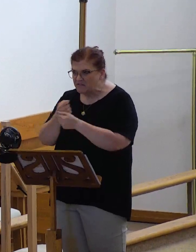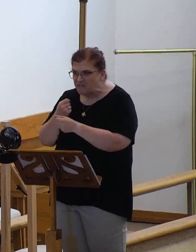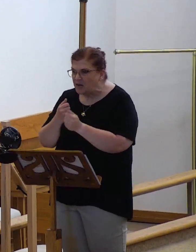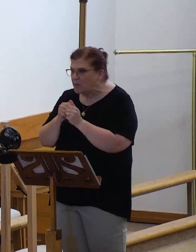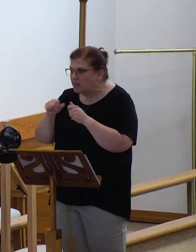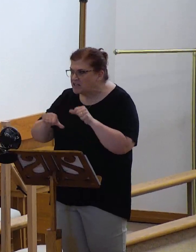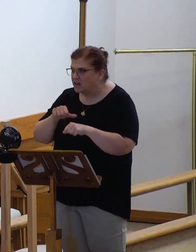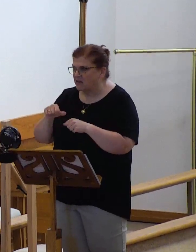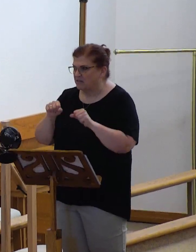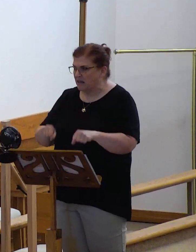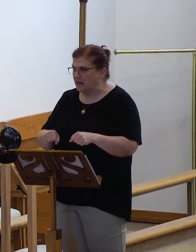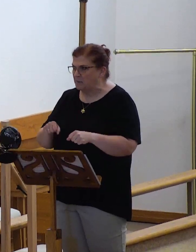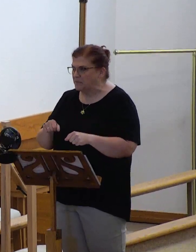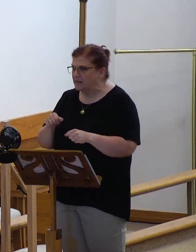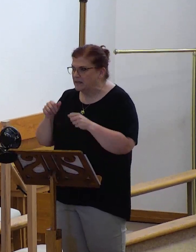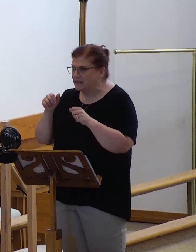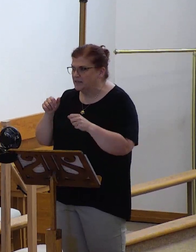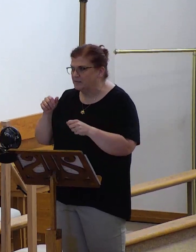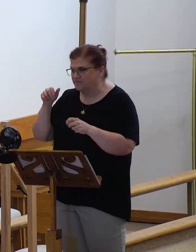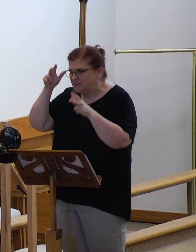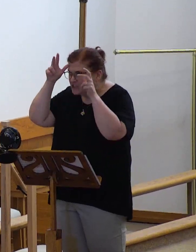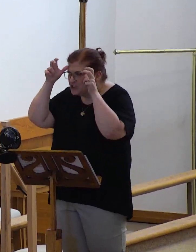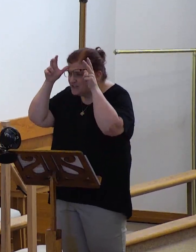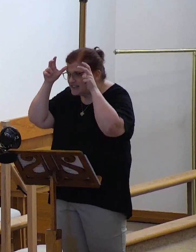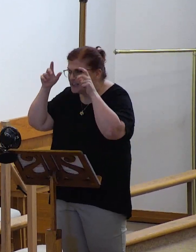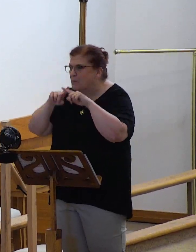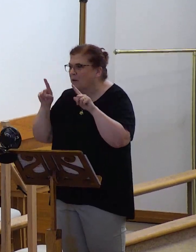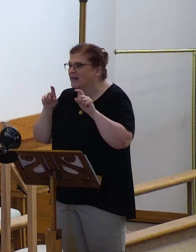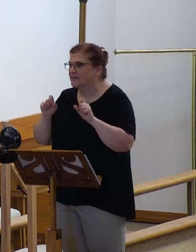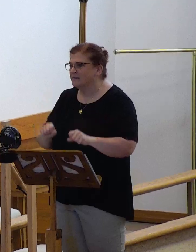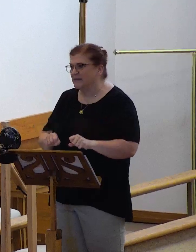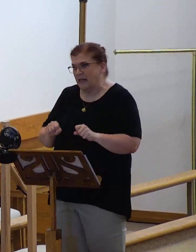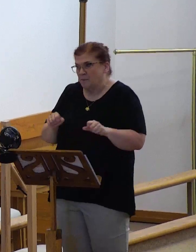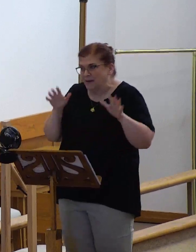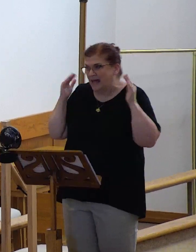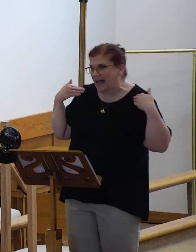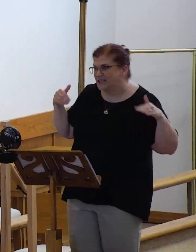can be rascals. But they can also be little angels.